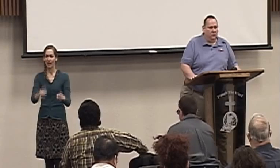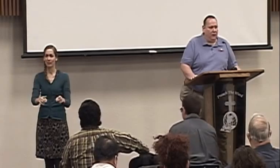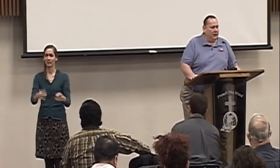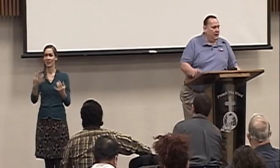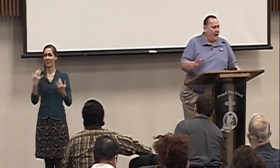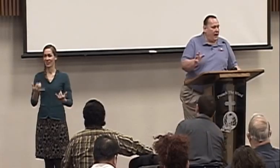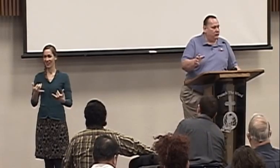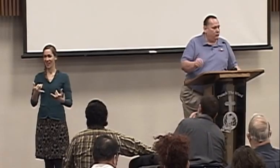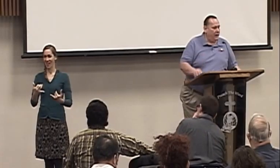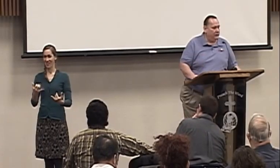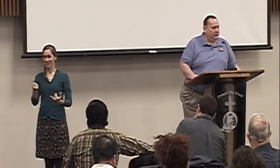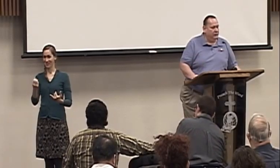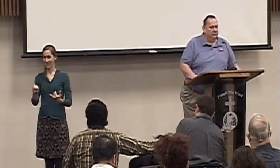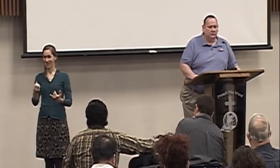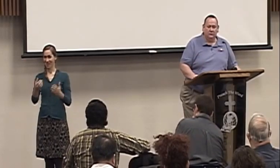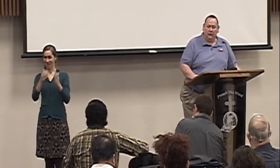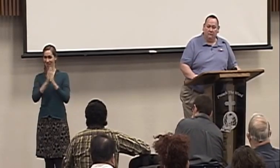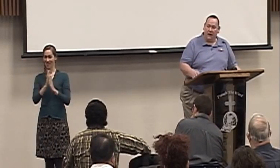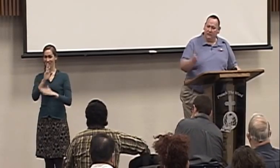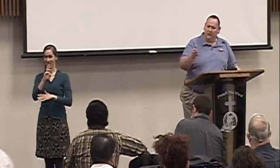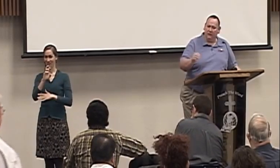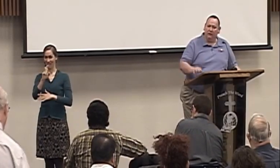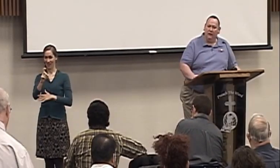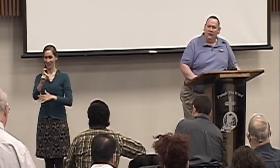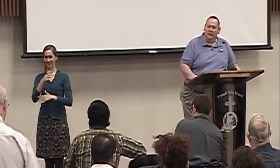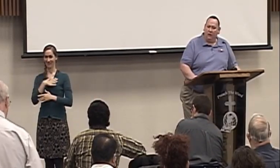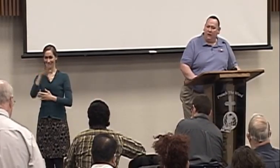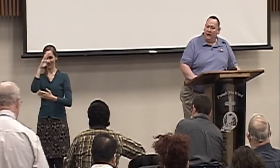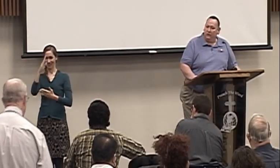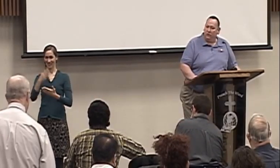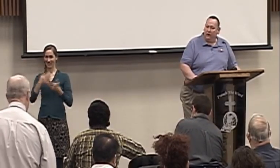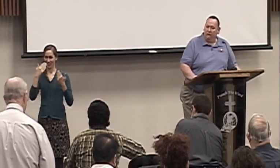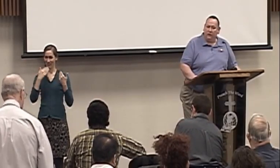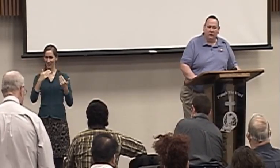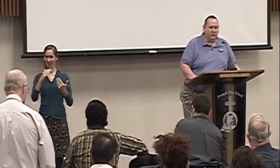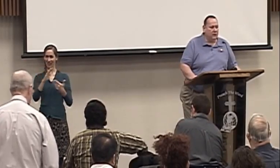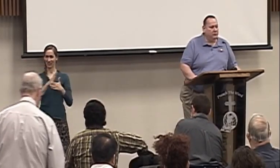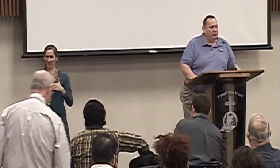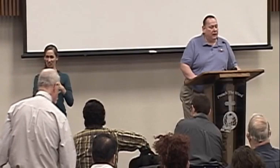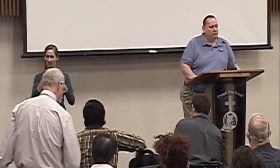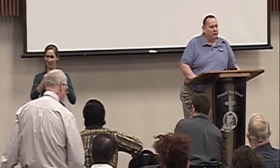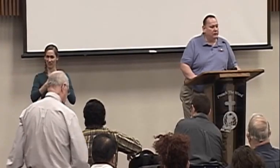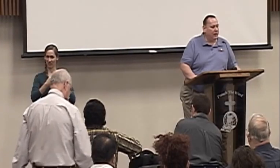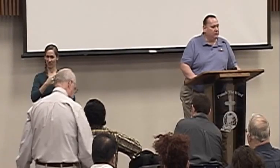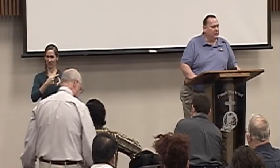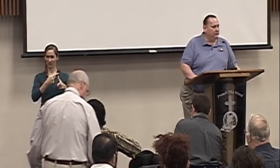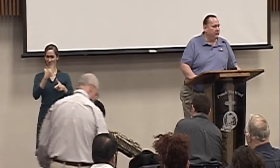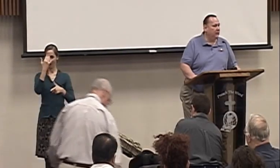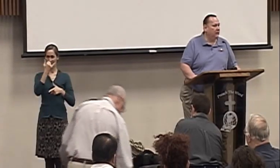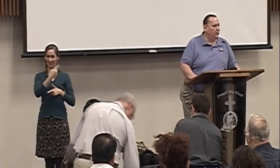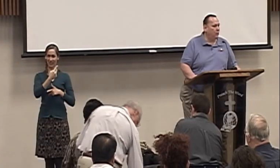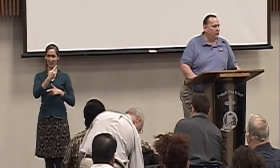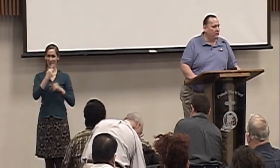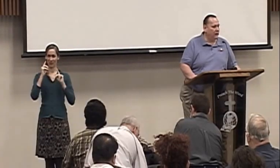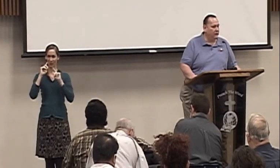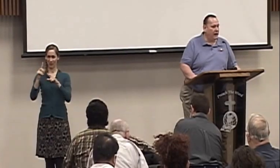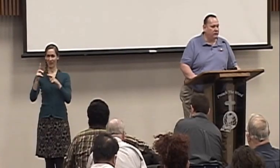did, I asked Rex, my son, to go ahead and share first, because he was on that first AIM team that worked there that actually